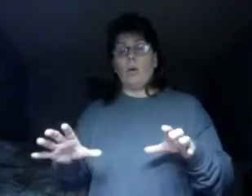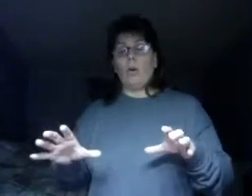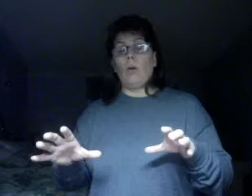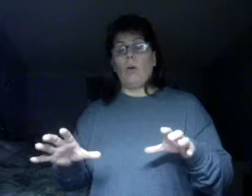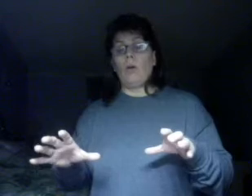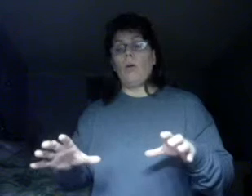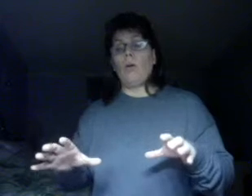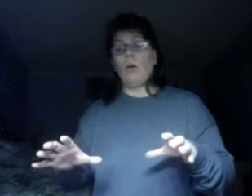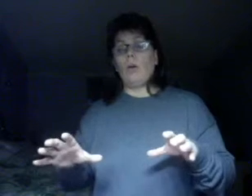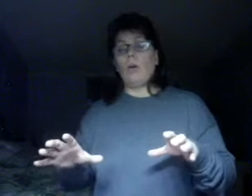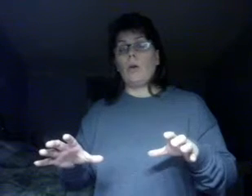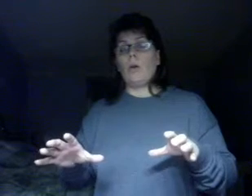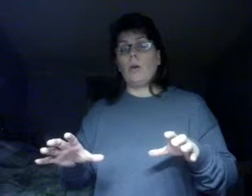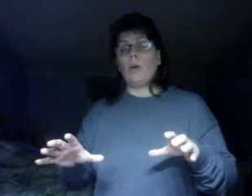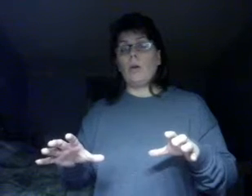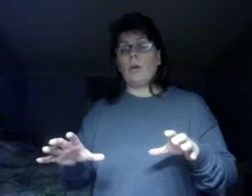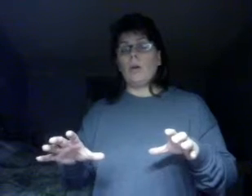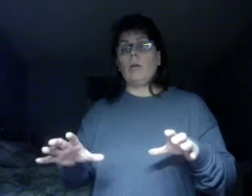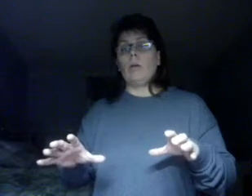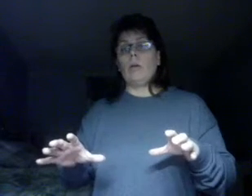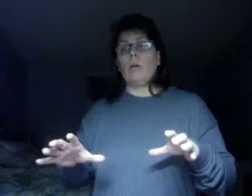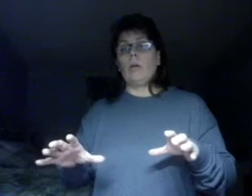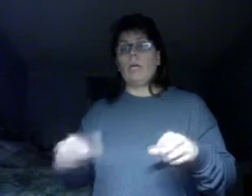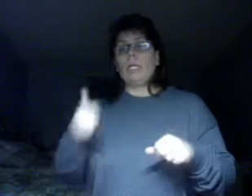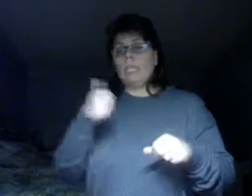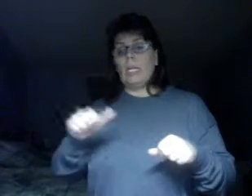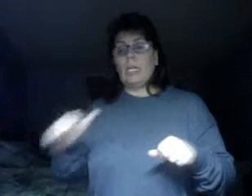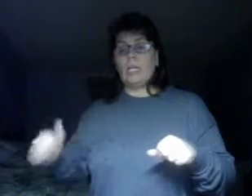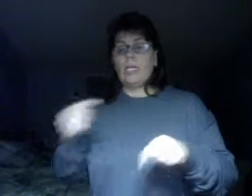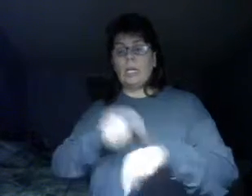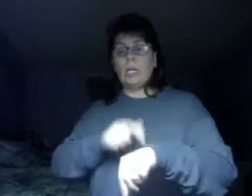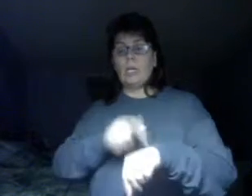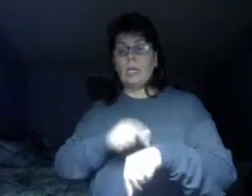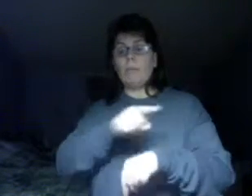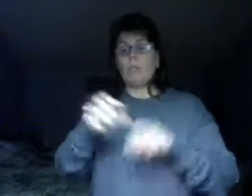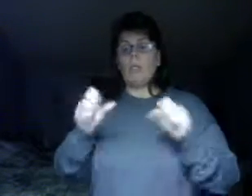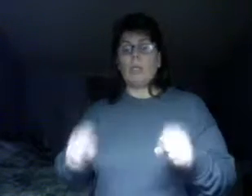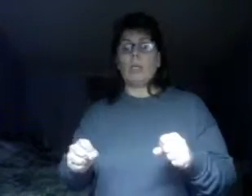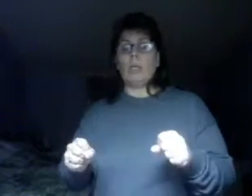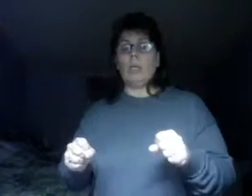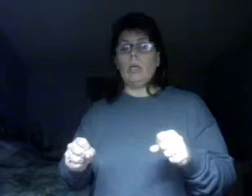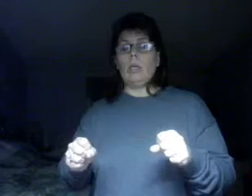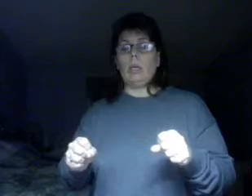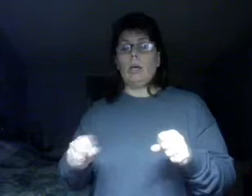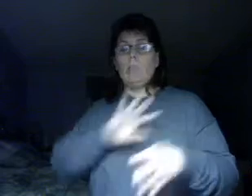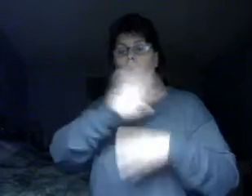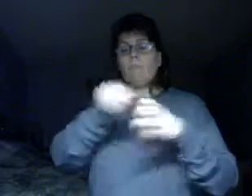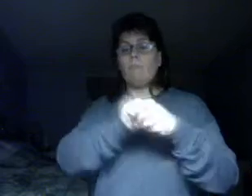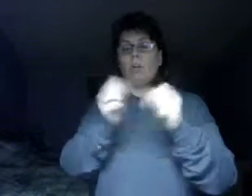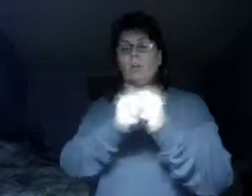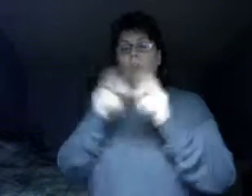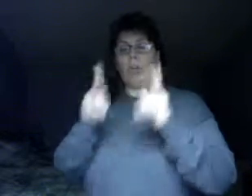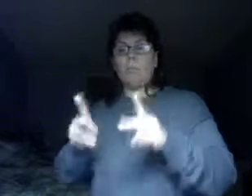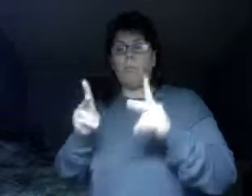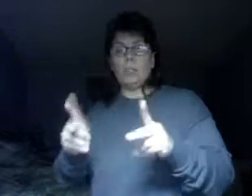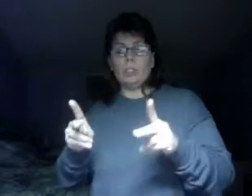fluids can go from one person into another person. Okay? Let's use some examples of what those behaviors might